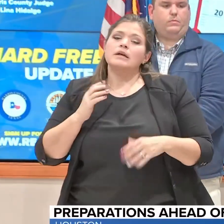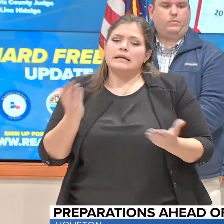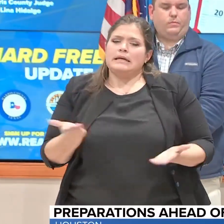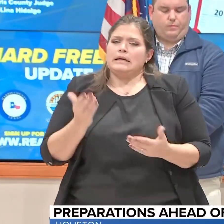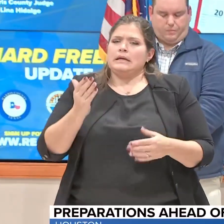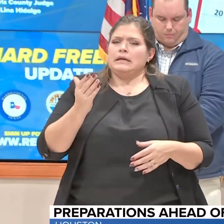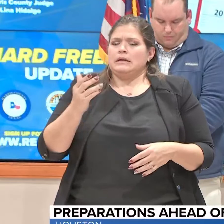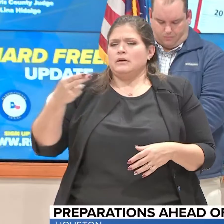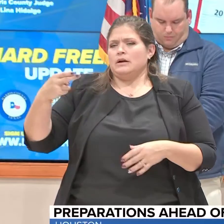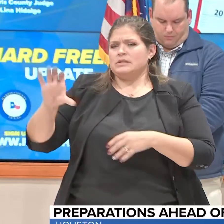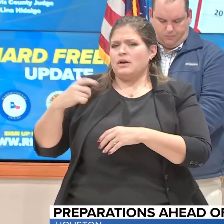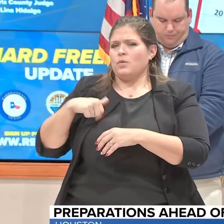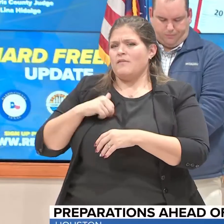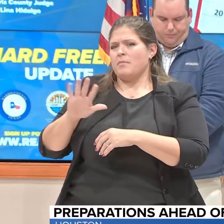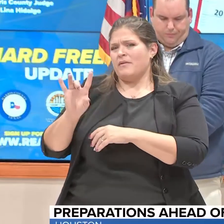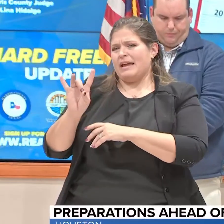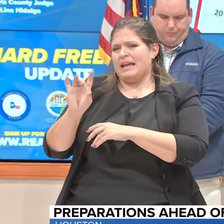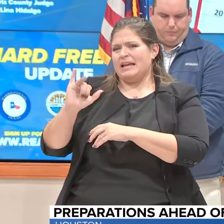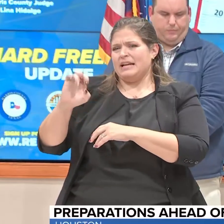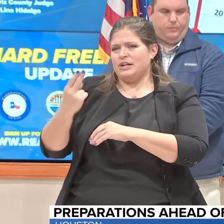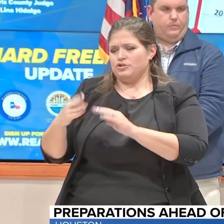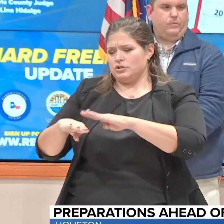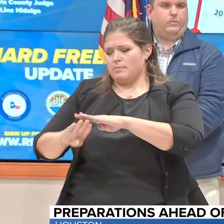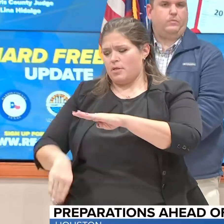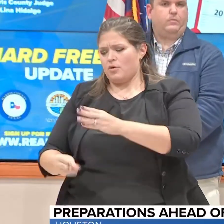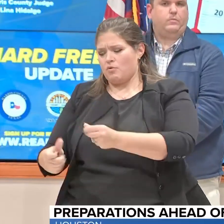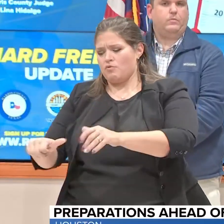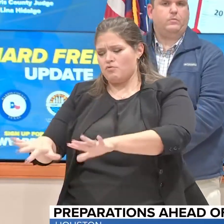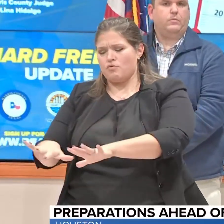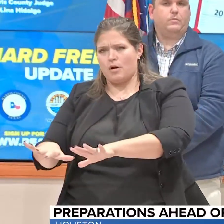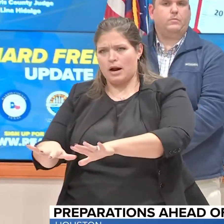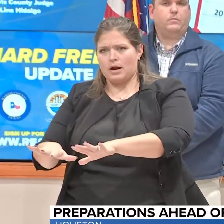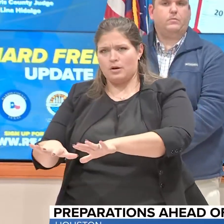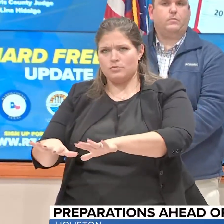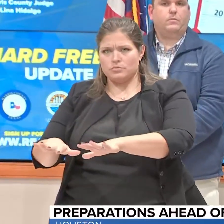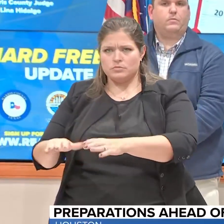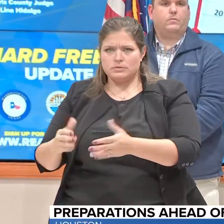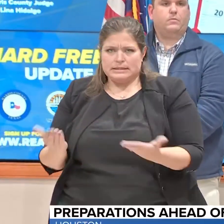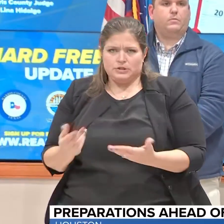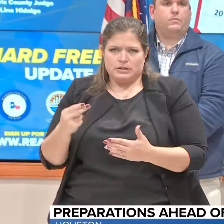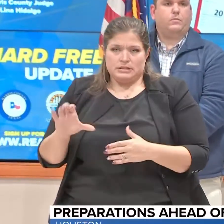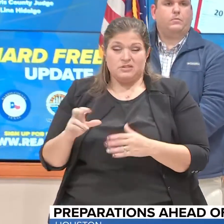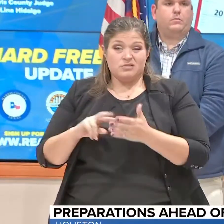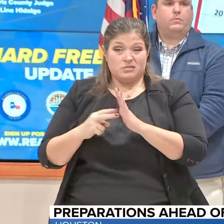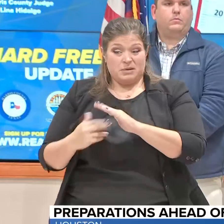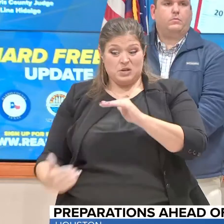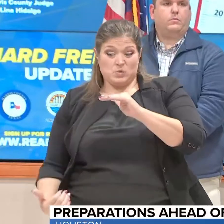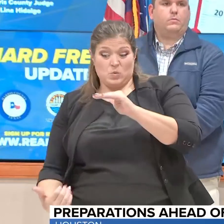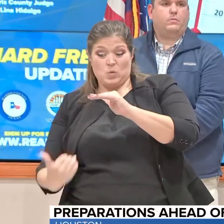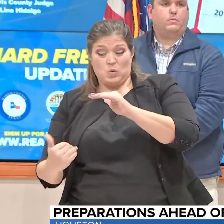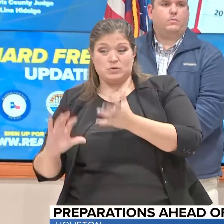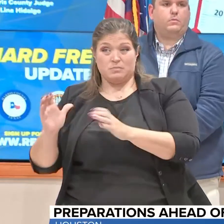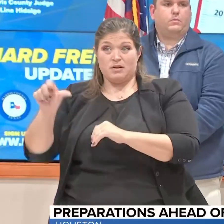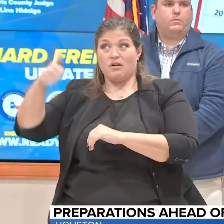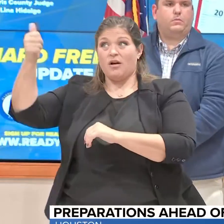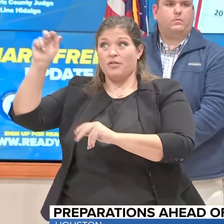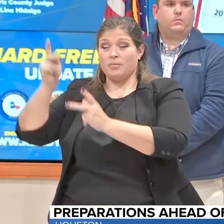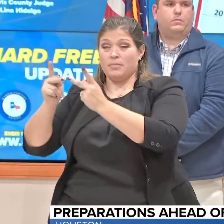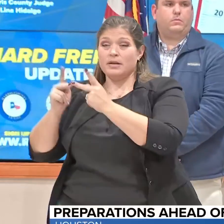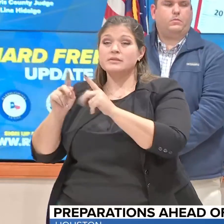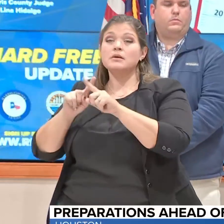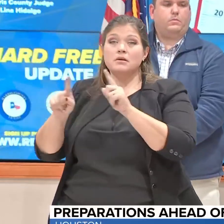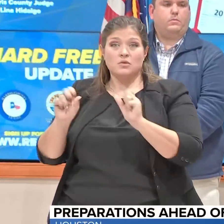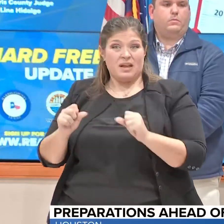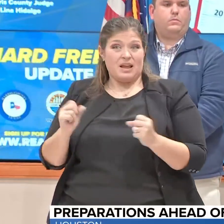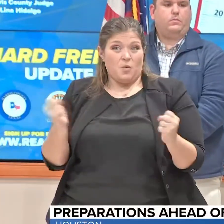in Houston, Harris County, which is much closer to the surface than we do elsewhere. So that means it can get cold easily, but also with that